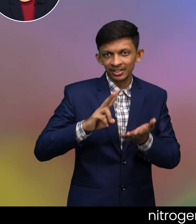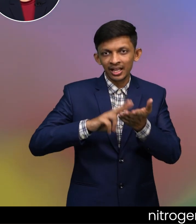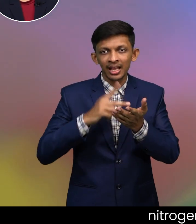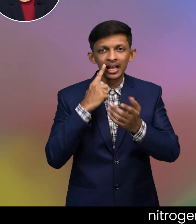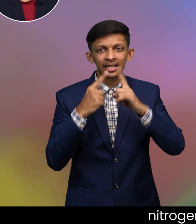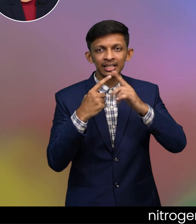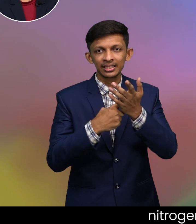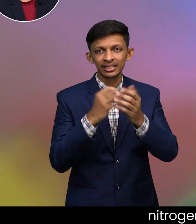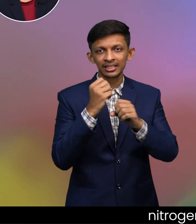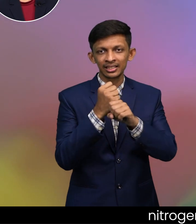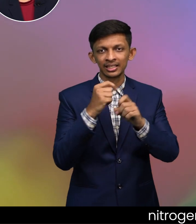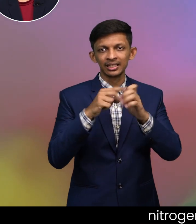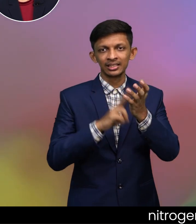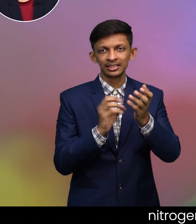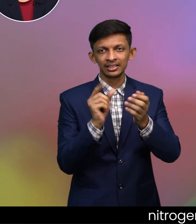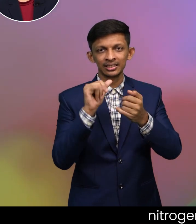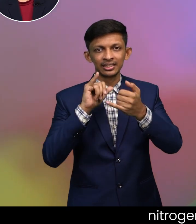Points to remember.